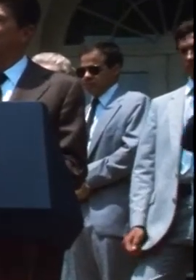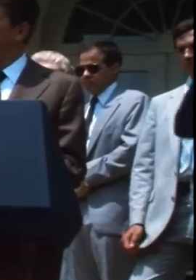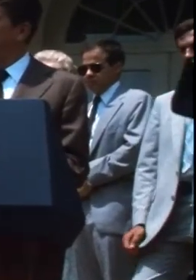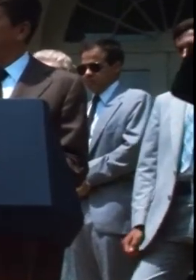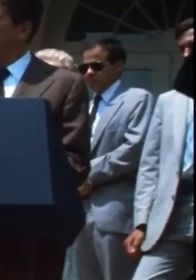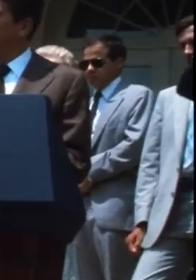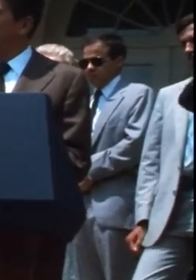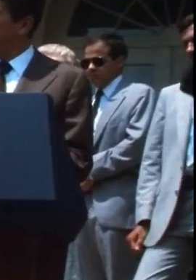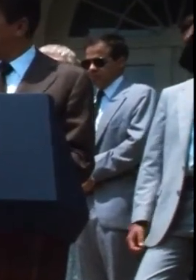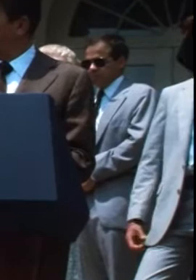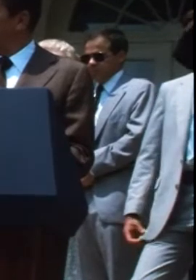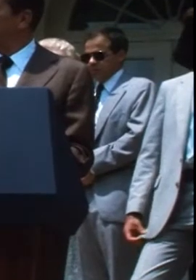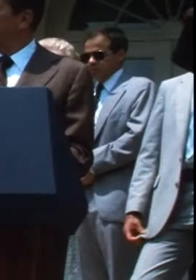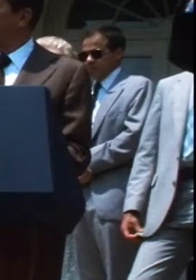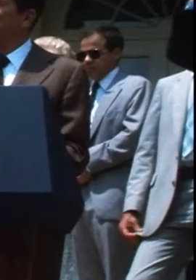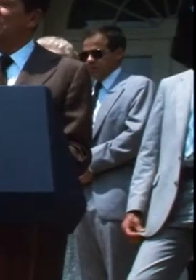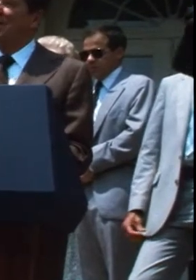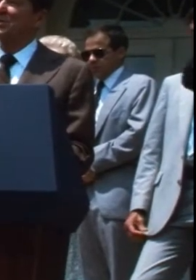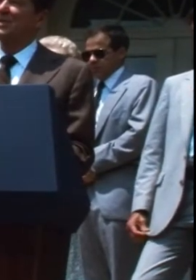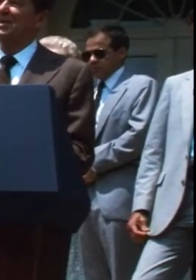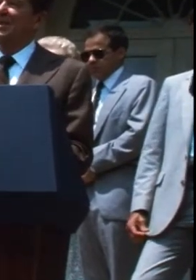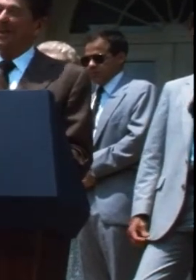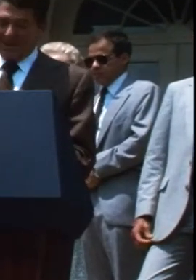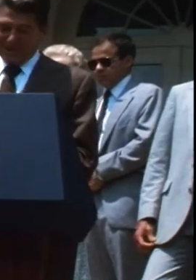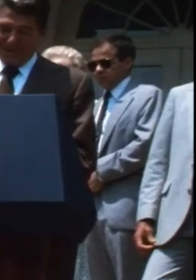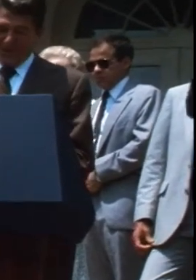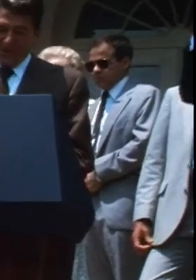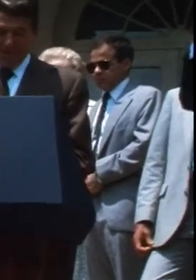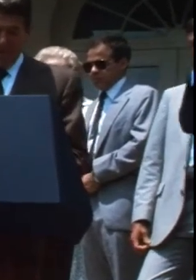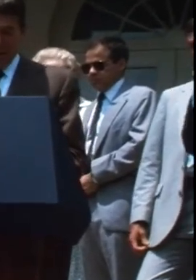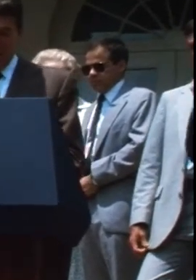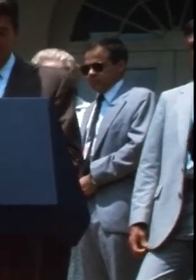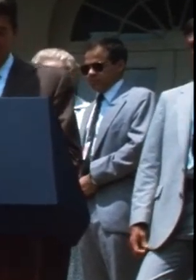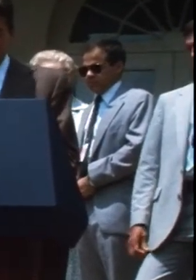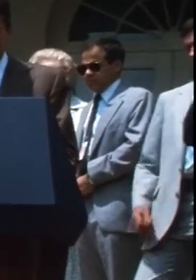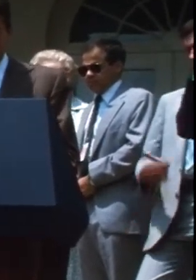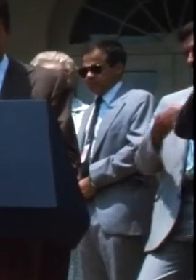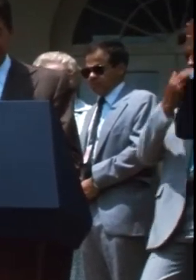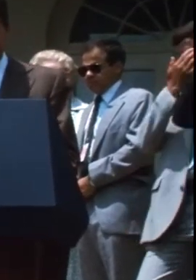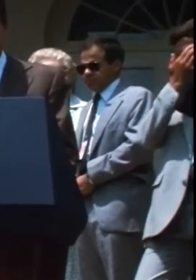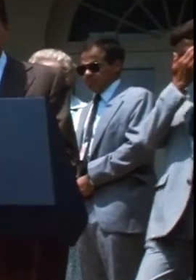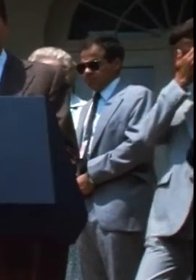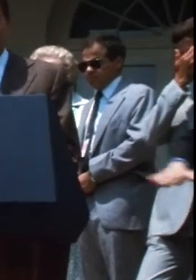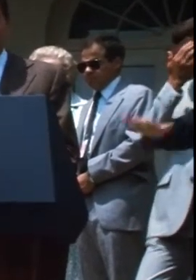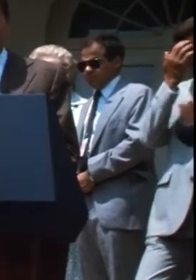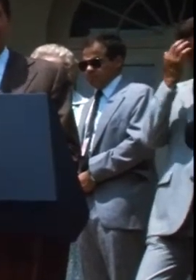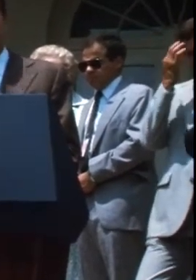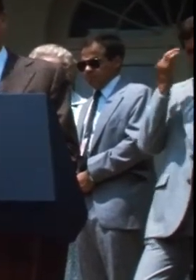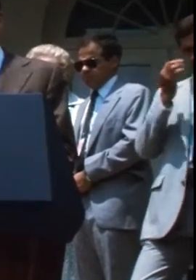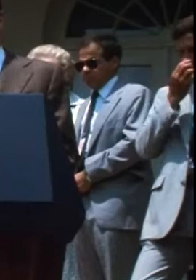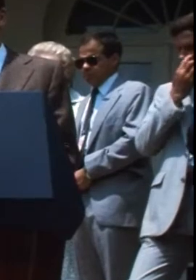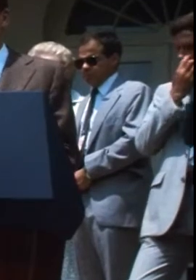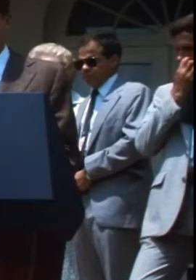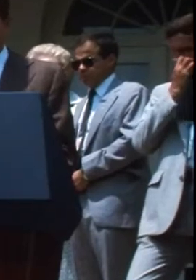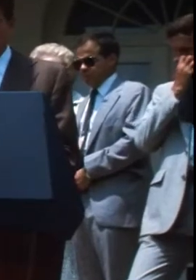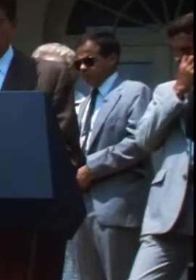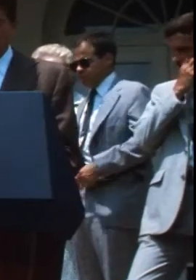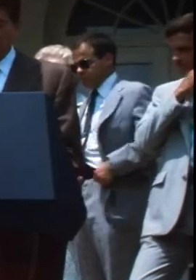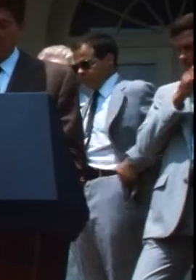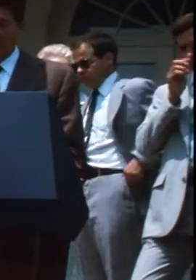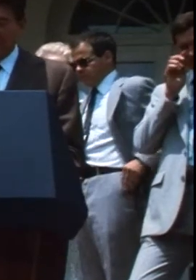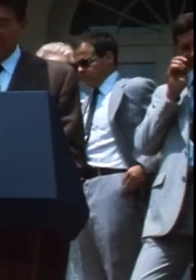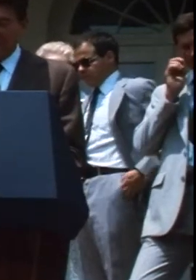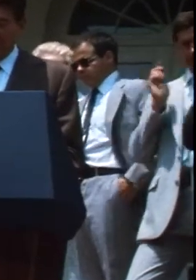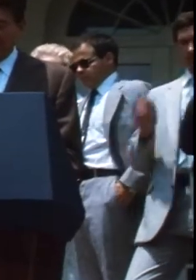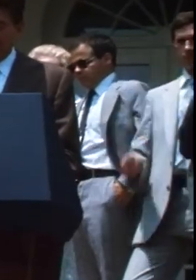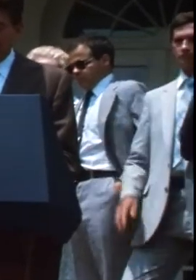of the mountain, all of you and your shouts as they were heard down below. I know there must have been some tense